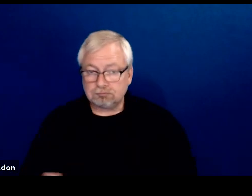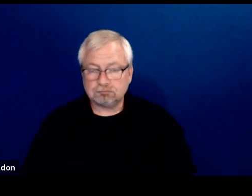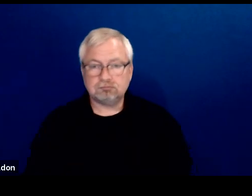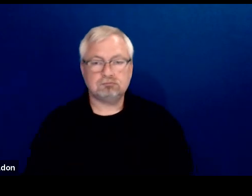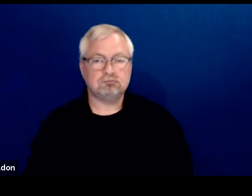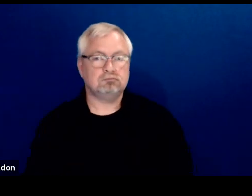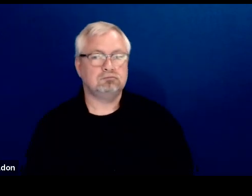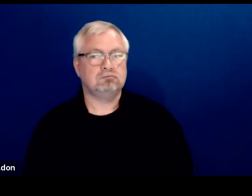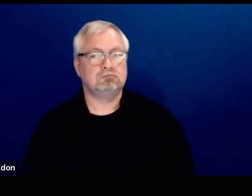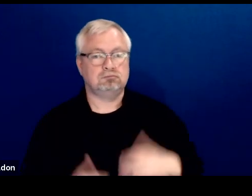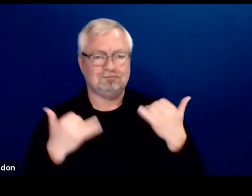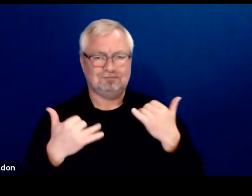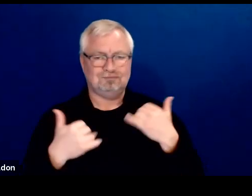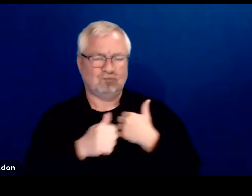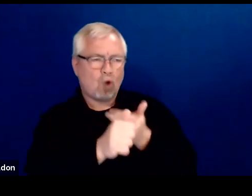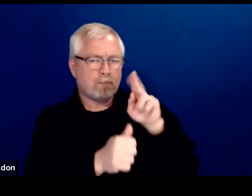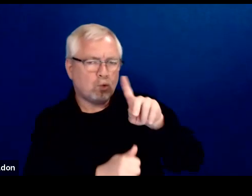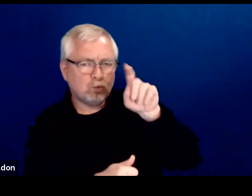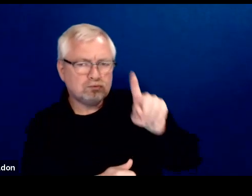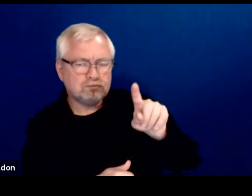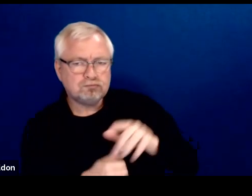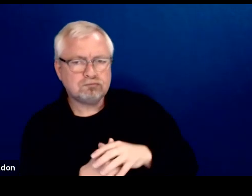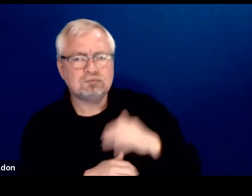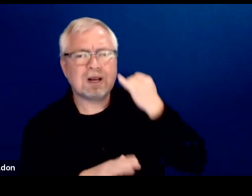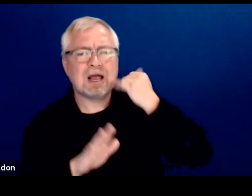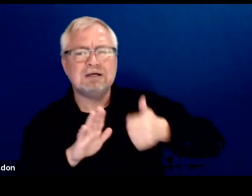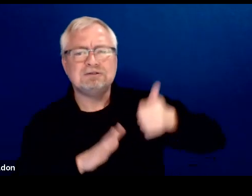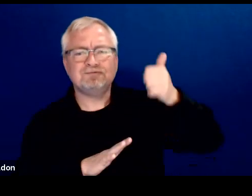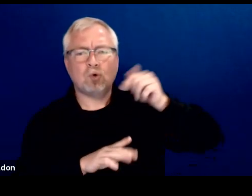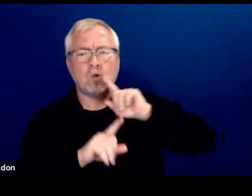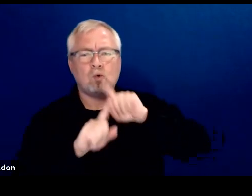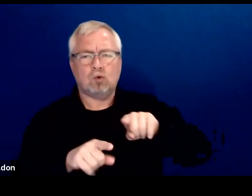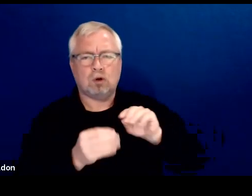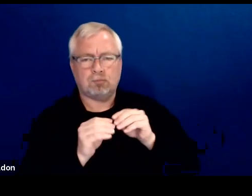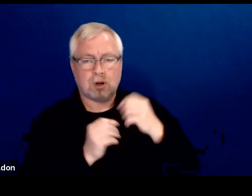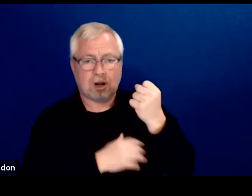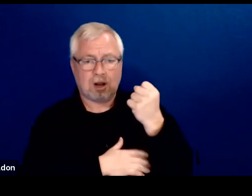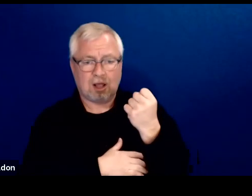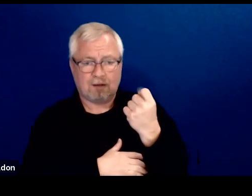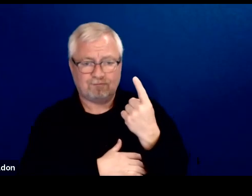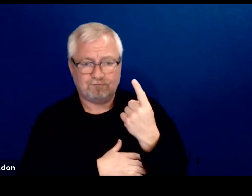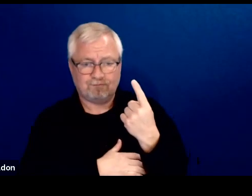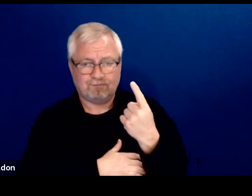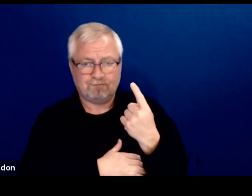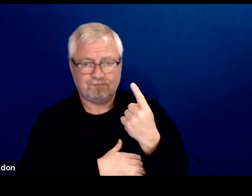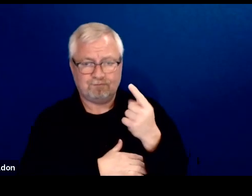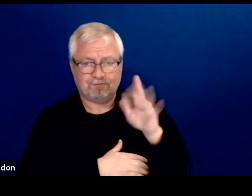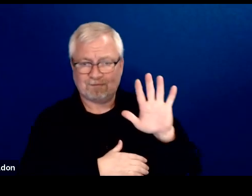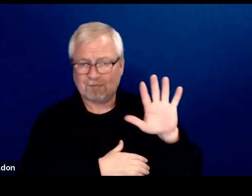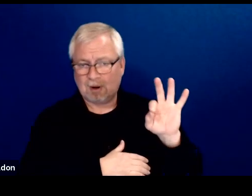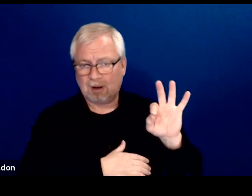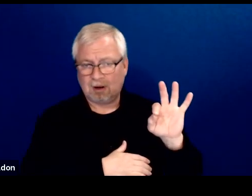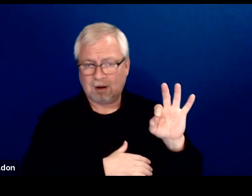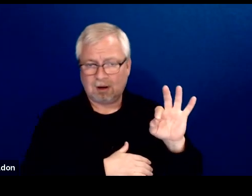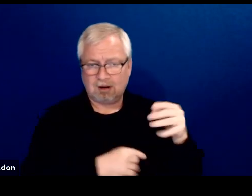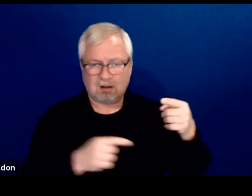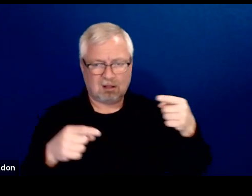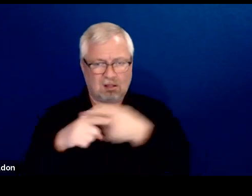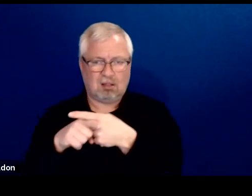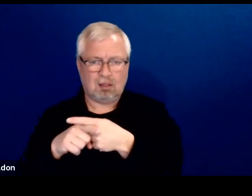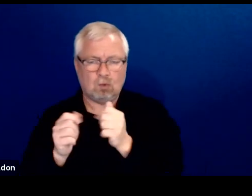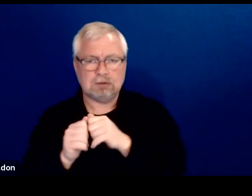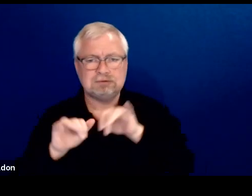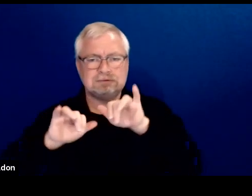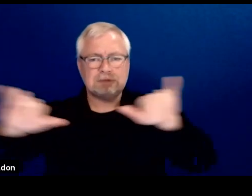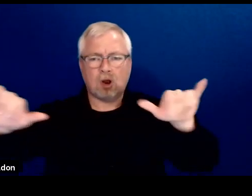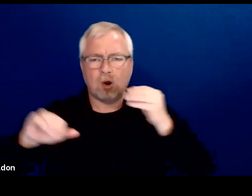mentioned R0 of 4, which almost seems contradictory to a successful stay-at-home strategy. We shouldn't be seeing that much spread. If